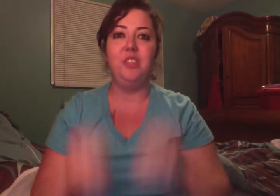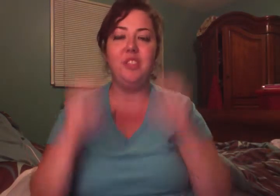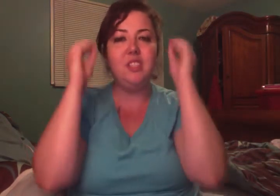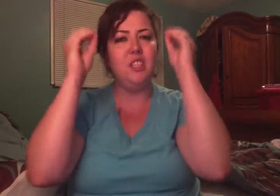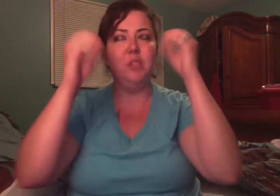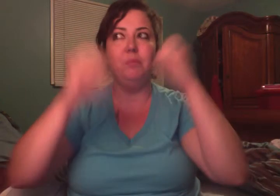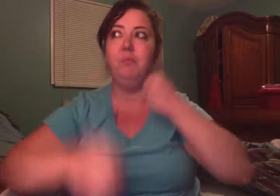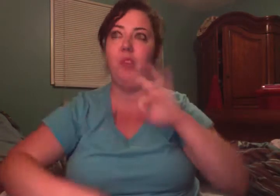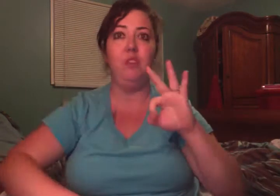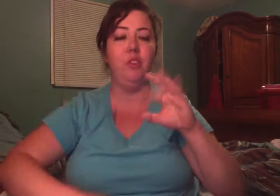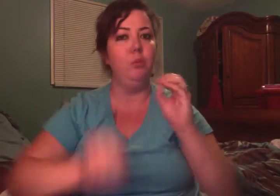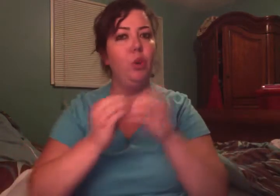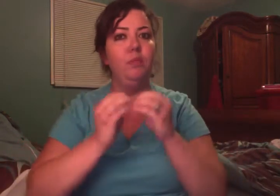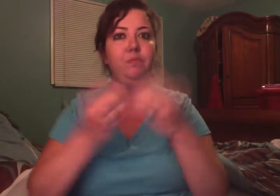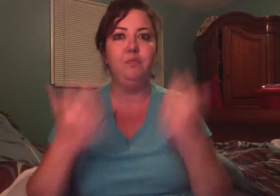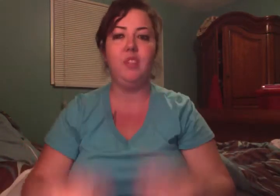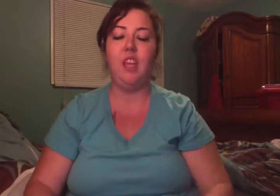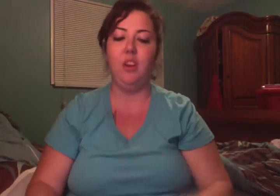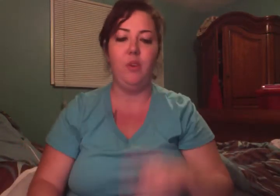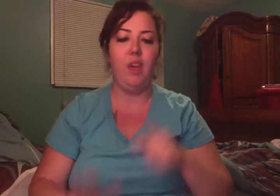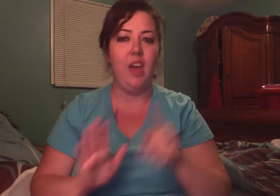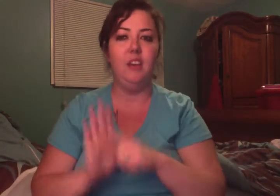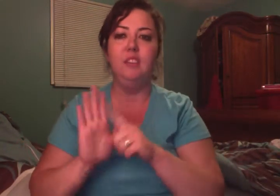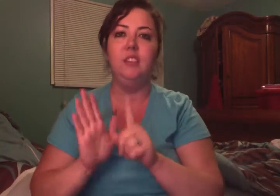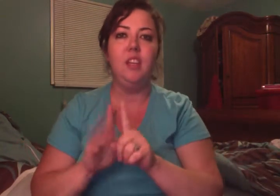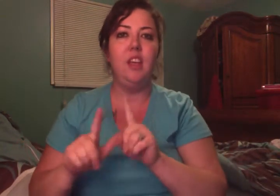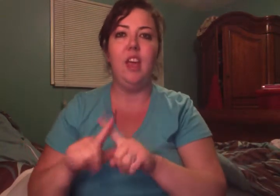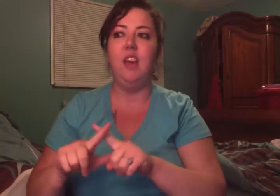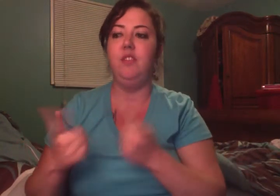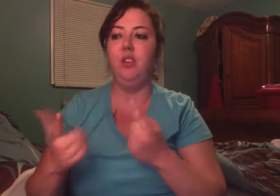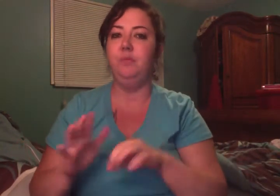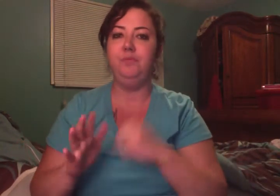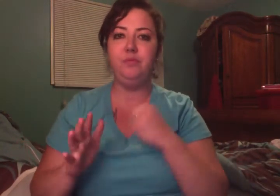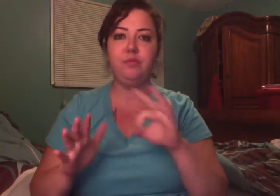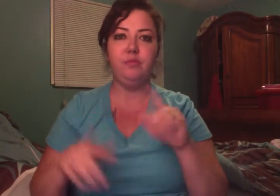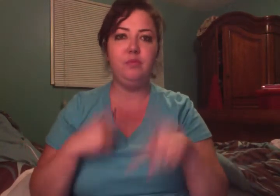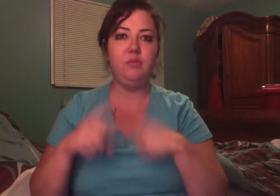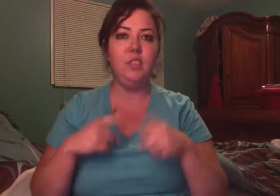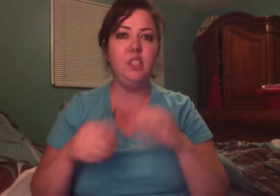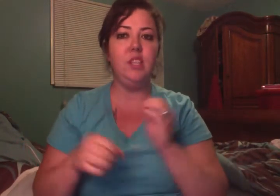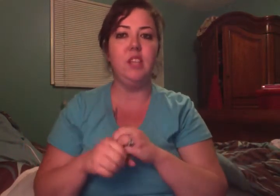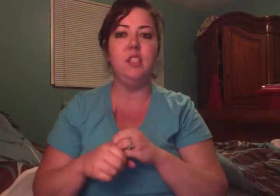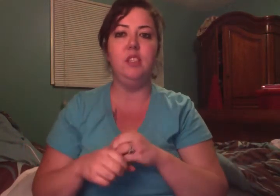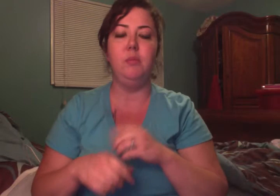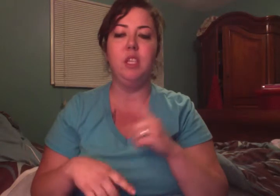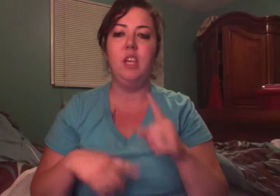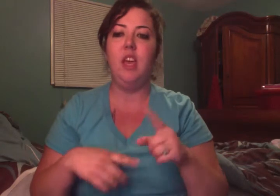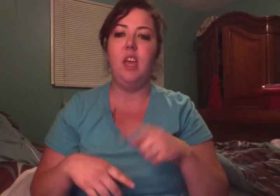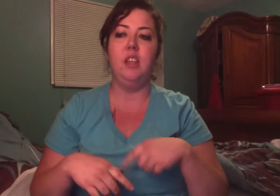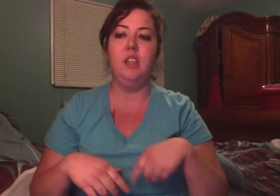Teach them a few more. Add a few signs into the mix, and then